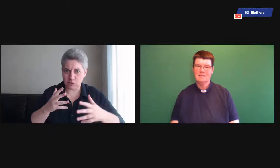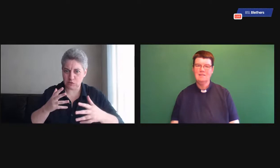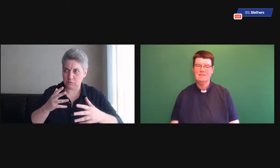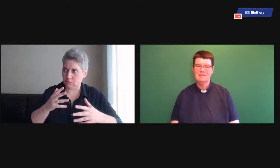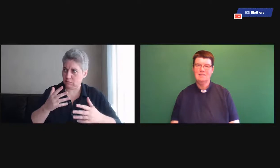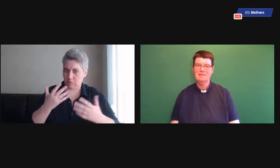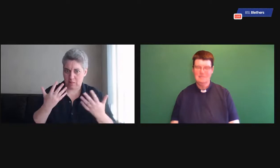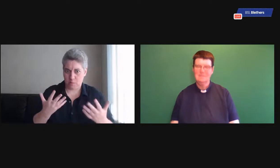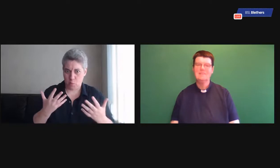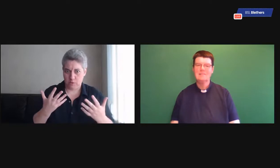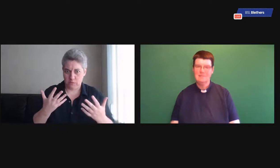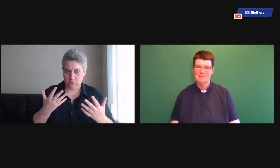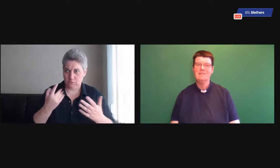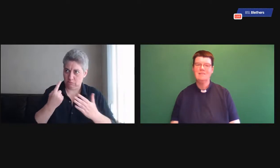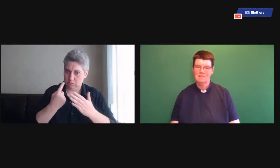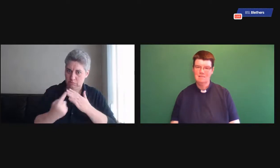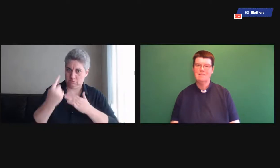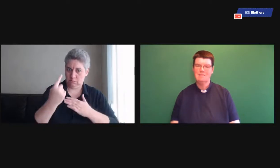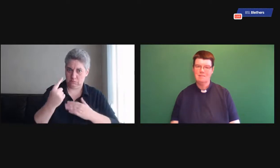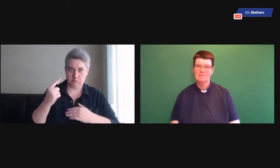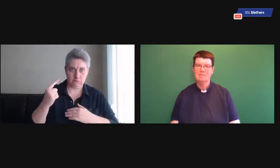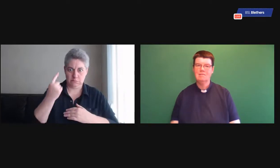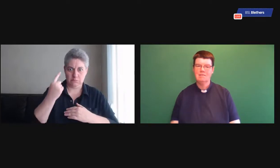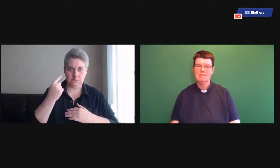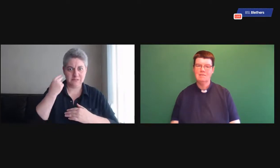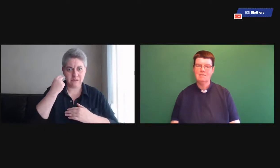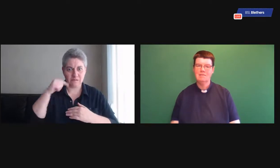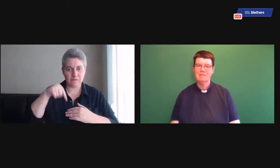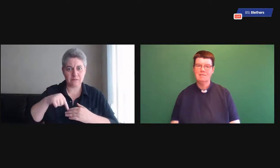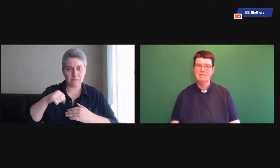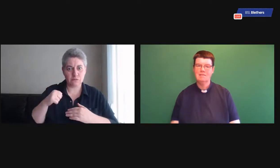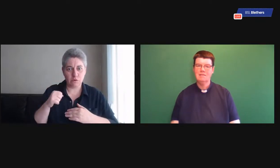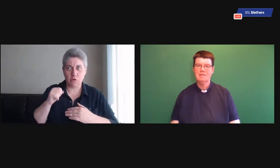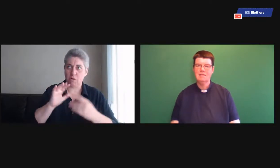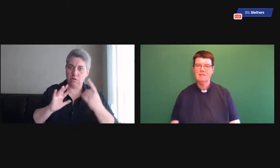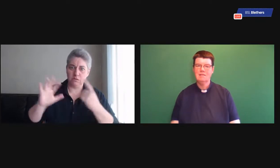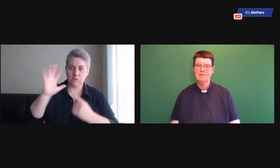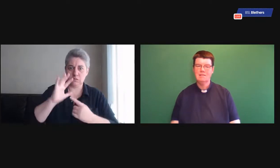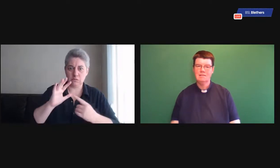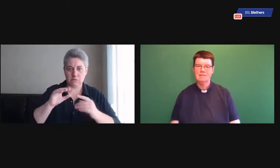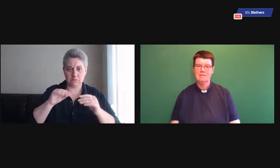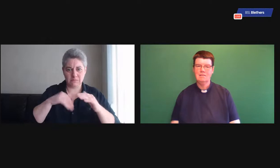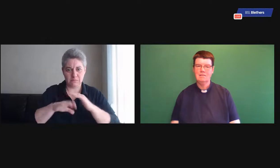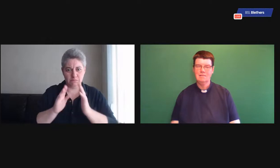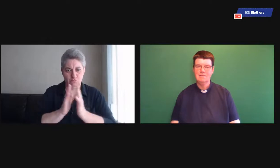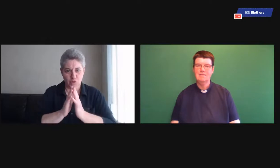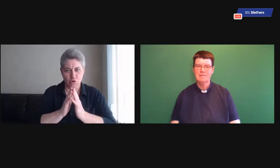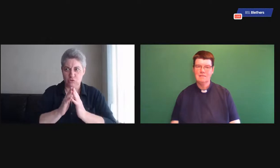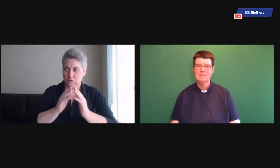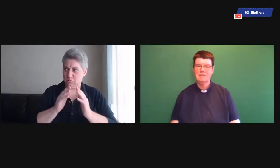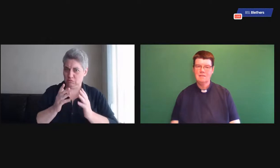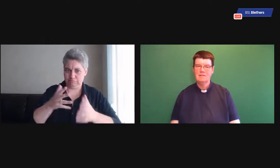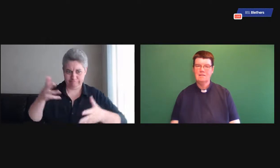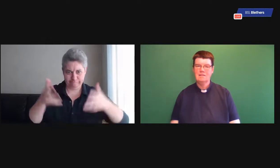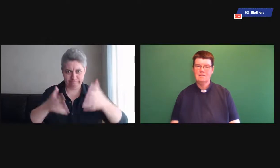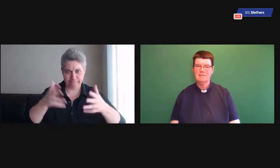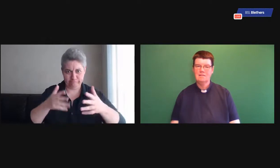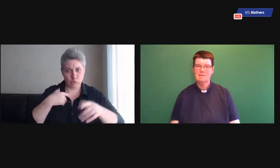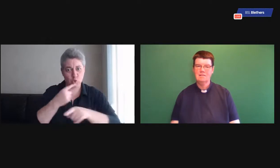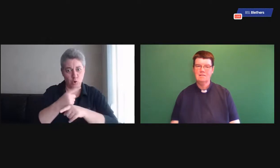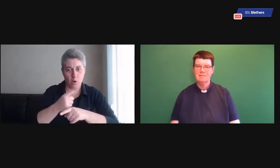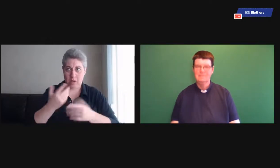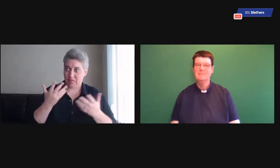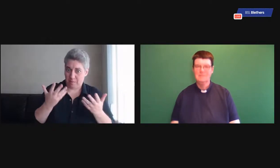first deaf BSL ordained minister in Scotland. So wow, it's